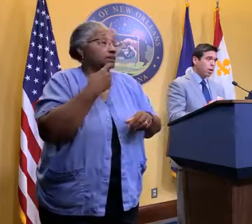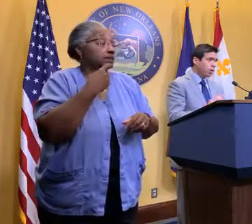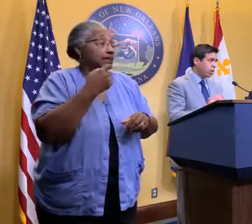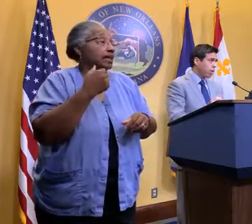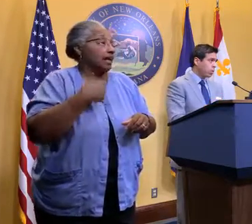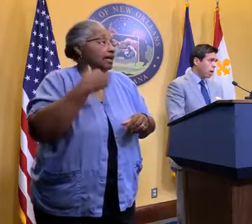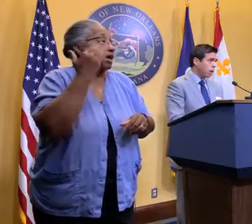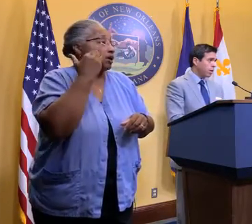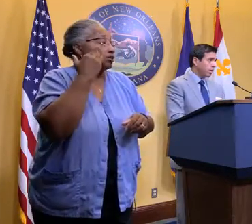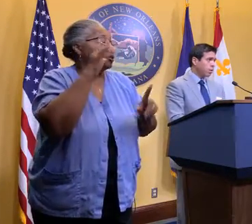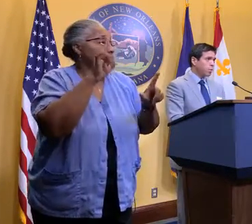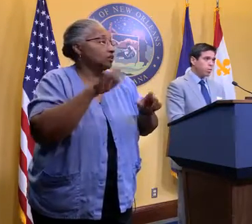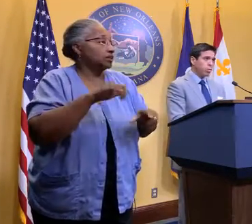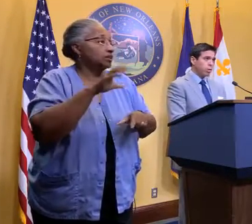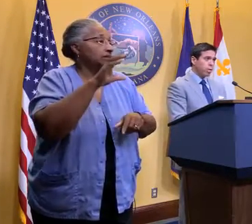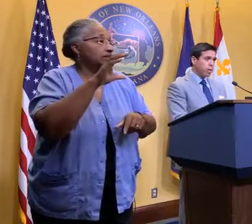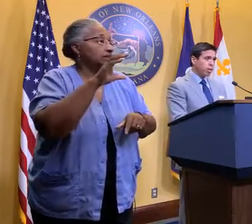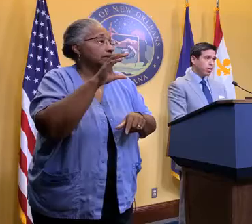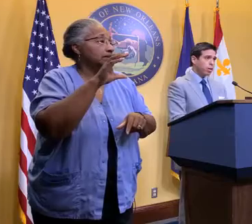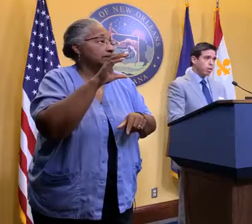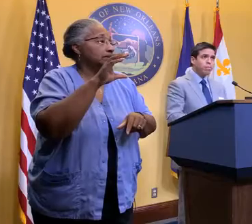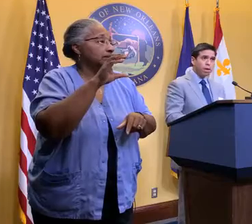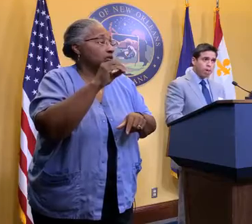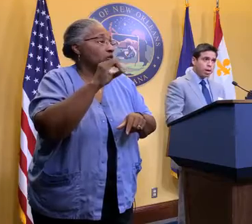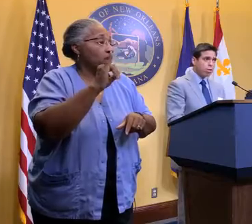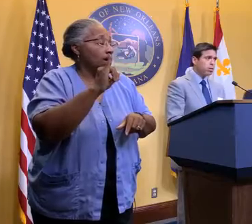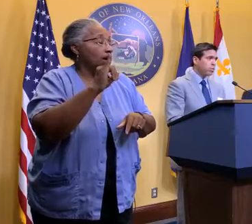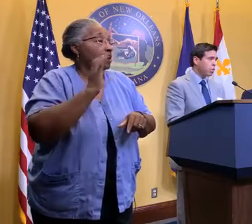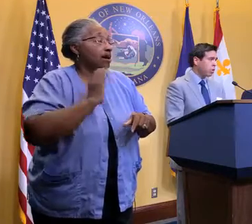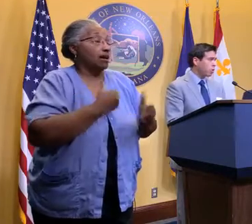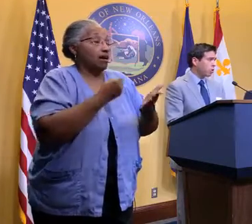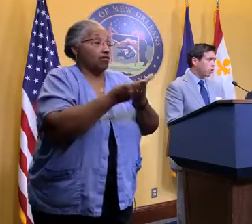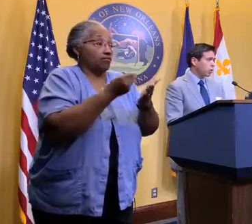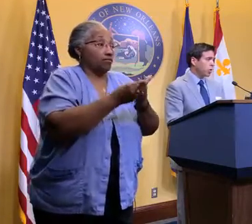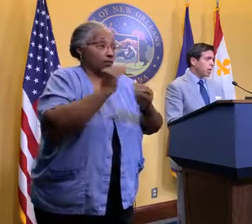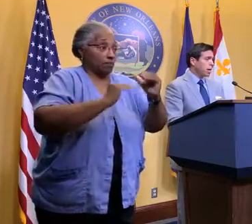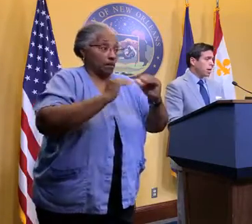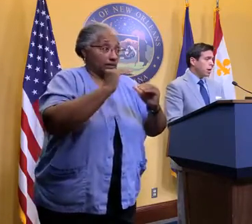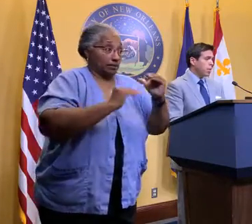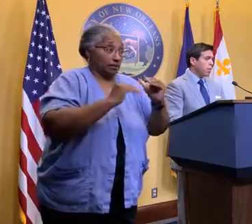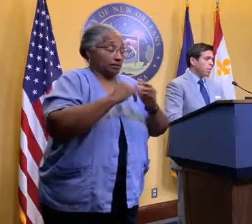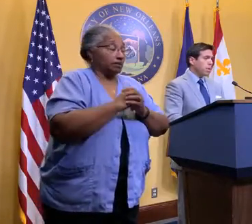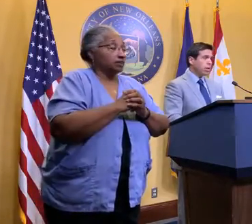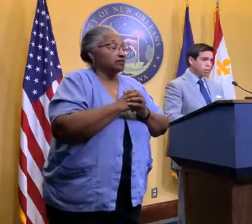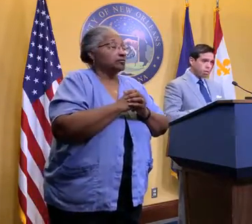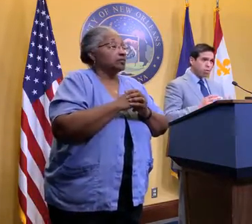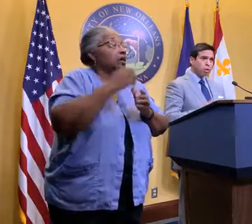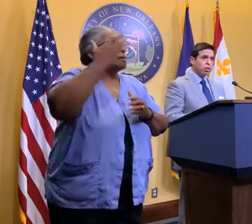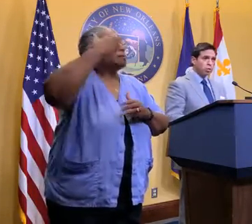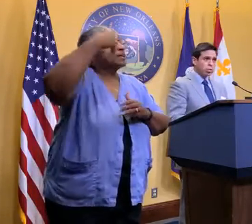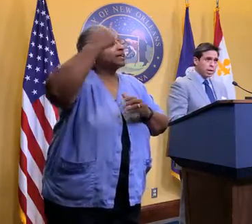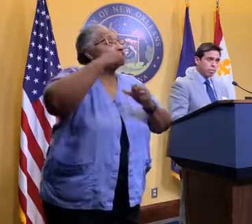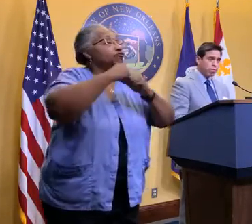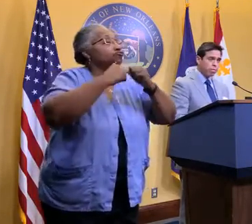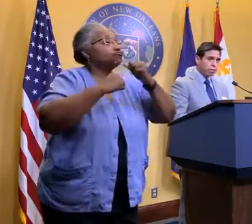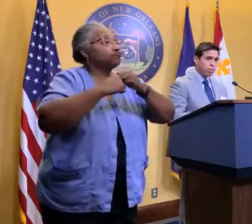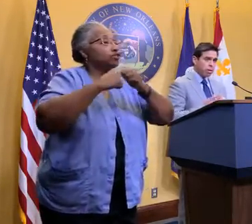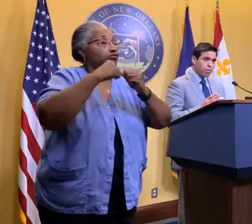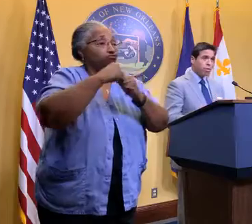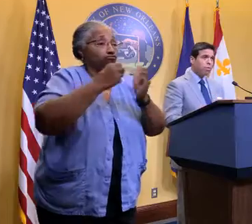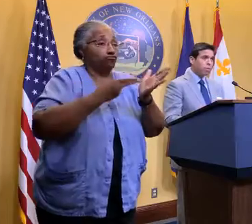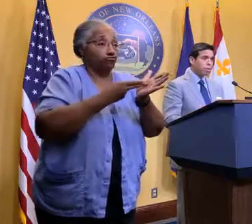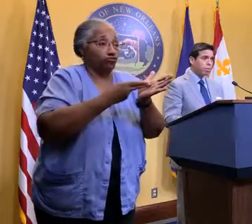may come, the COI and some of the other dynamics and our fund balance and some of the other positions. Because of the structural